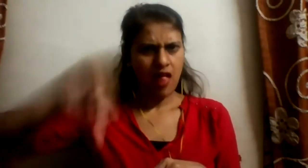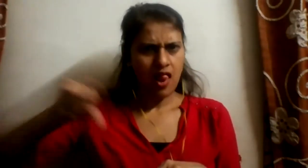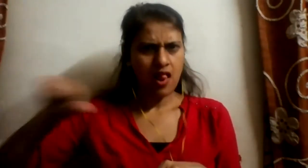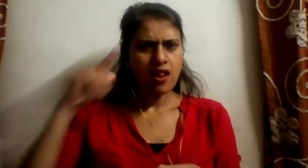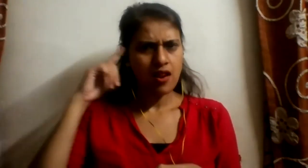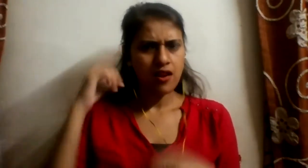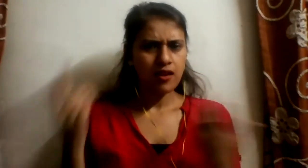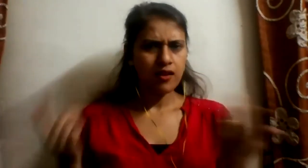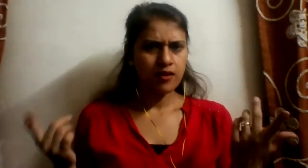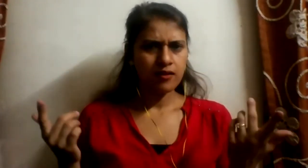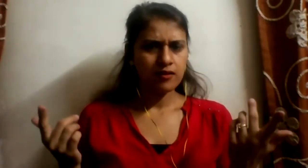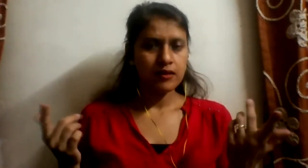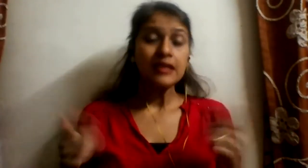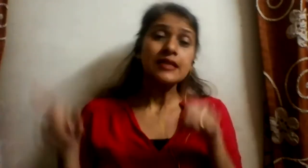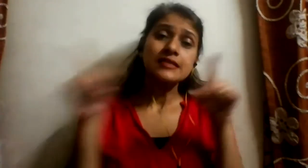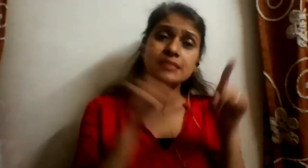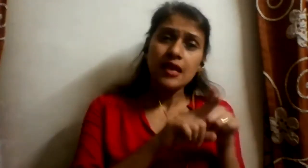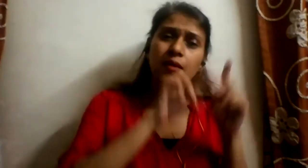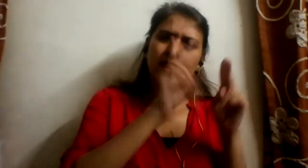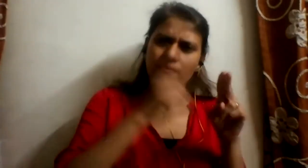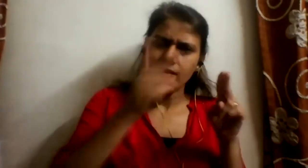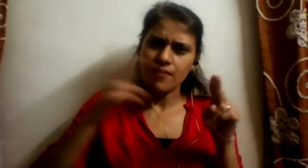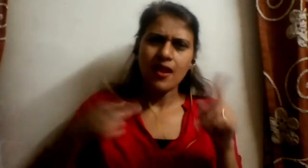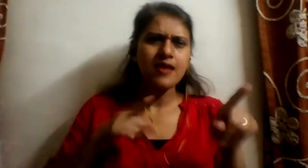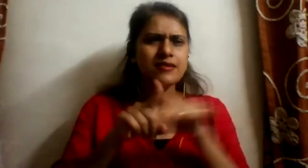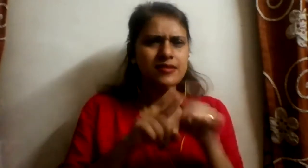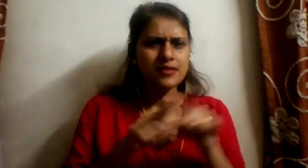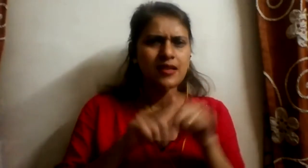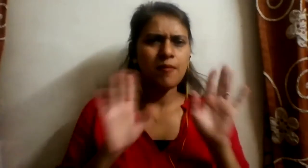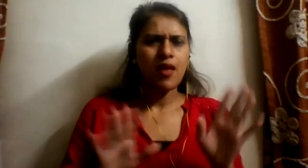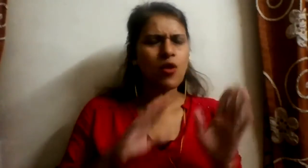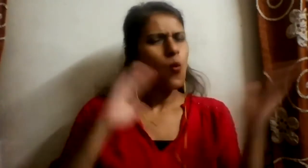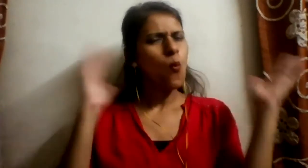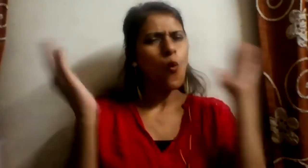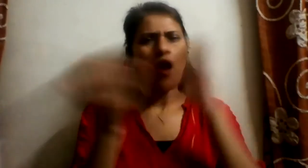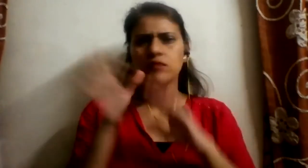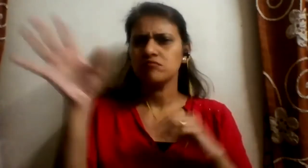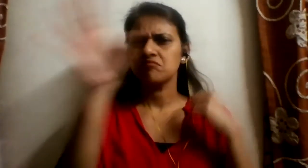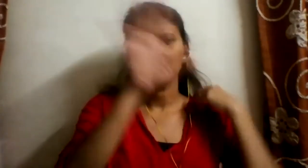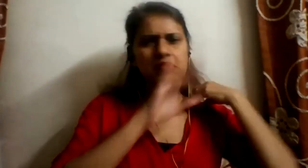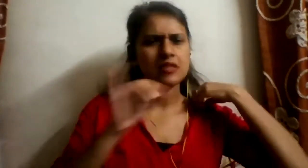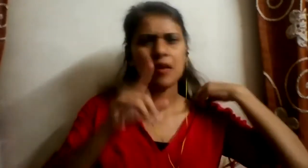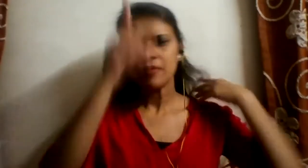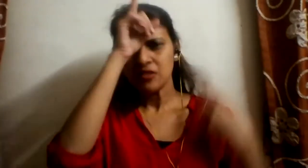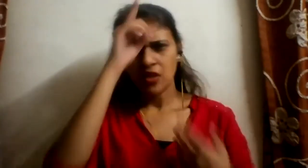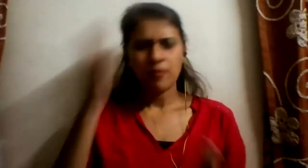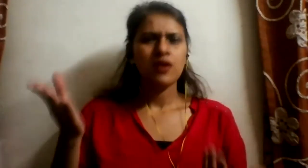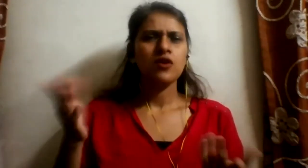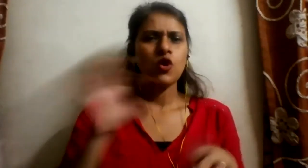So, and similarly, there are many other examples in around the world. If you look at in Germany, Dr. Heinz Eugen Schulz